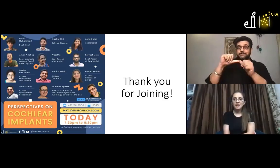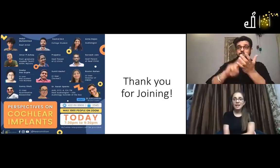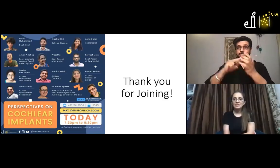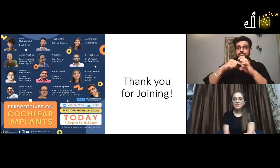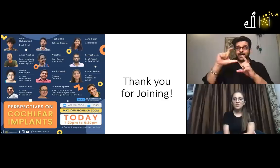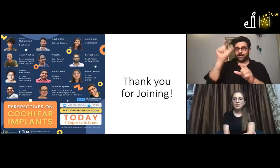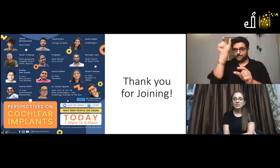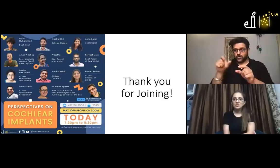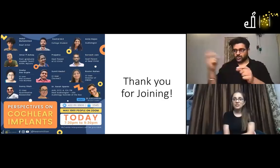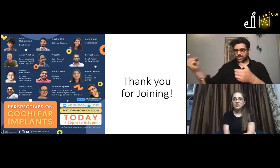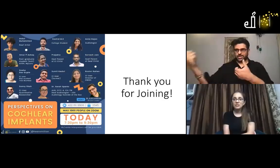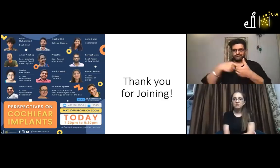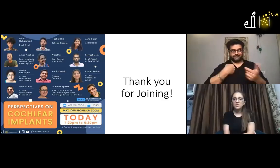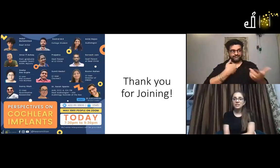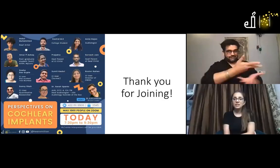that